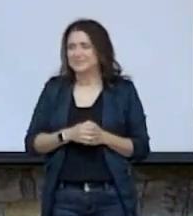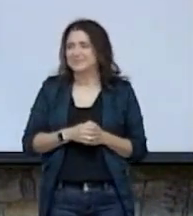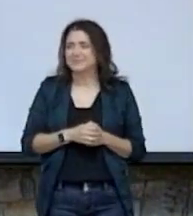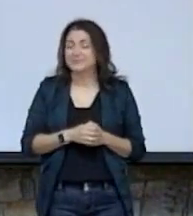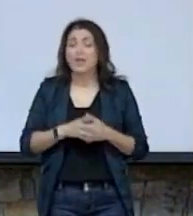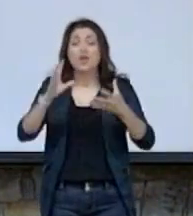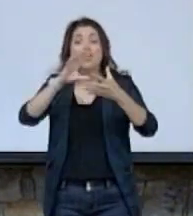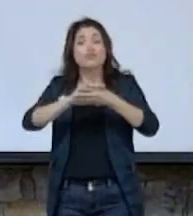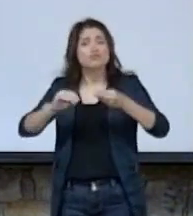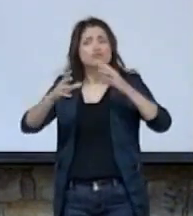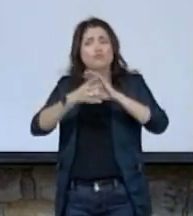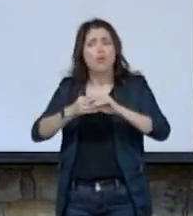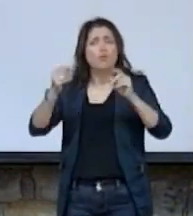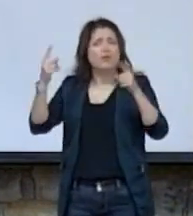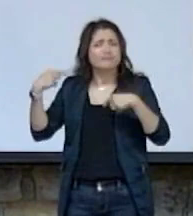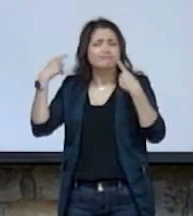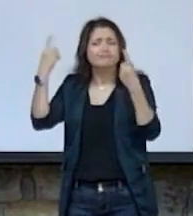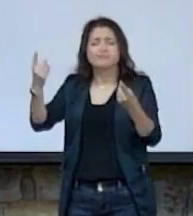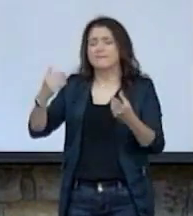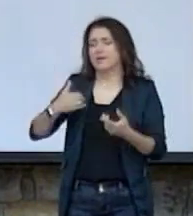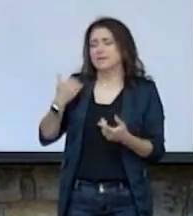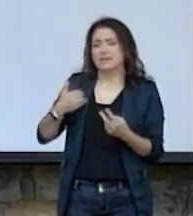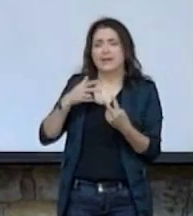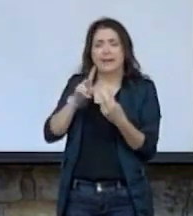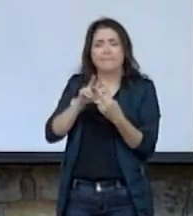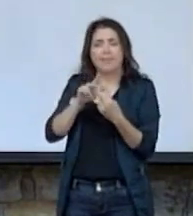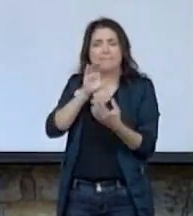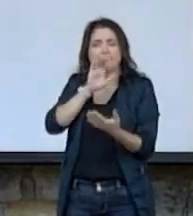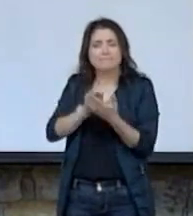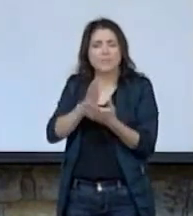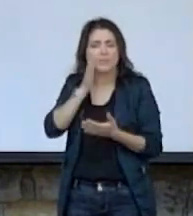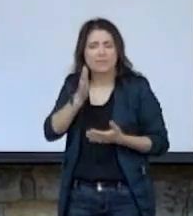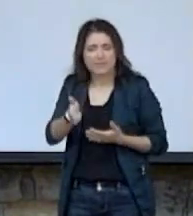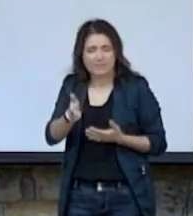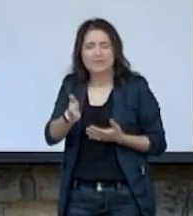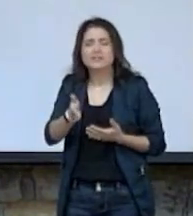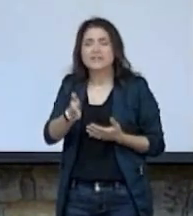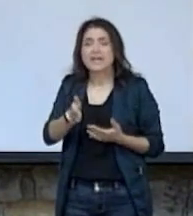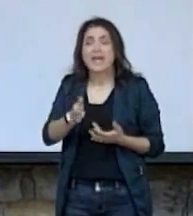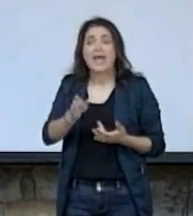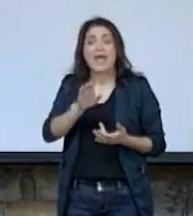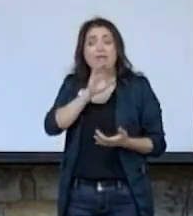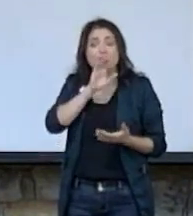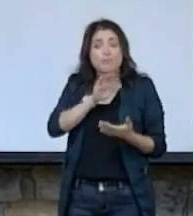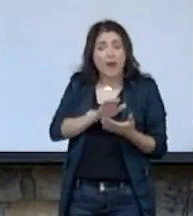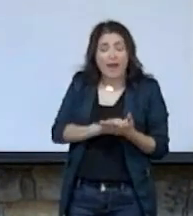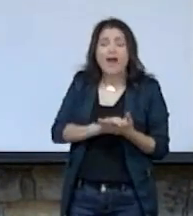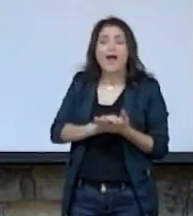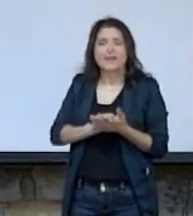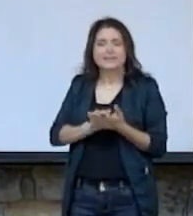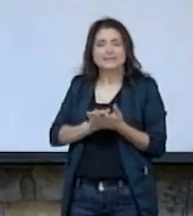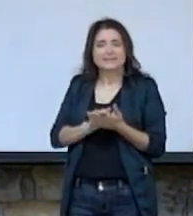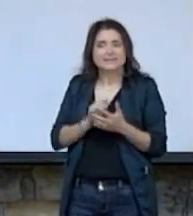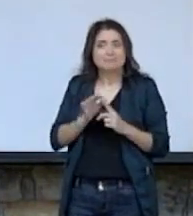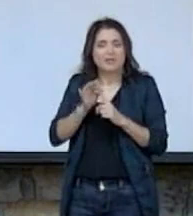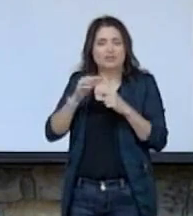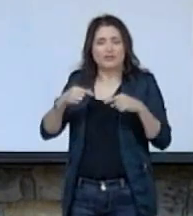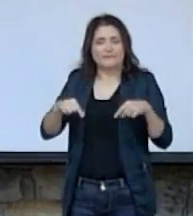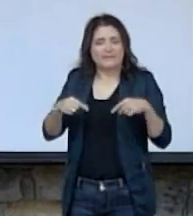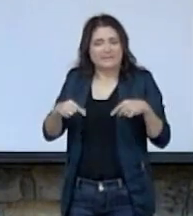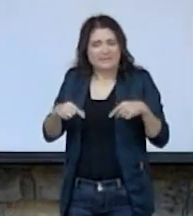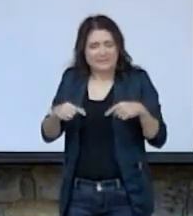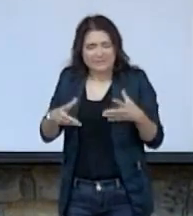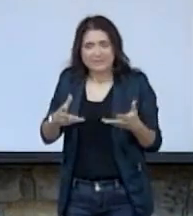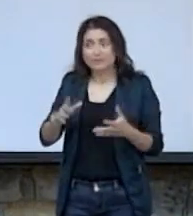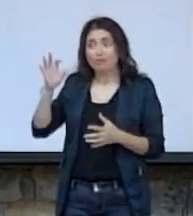The story is told of a young couple that is getting married, and the bride-to-be is especially nervous. And